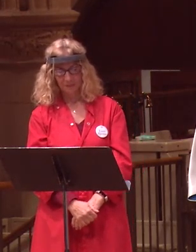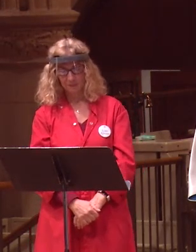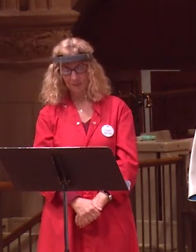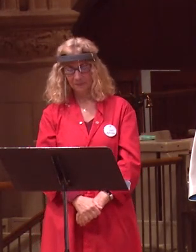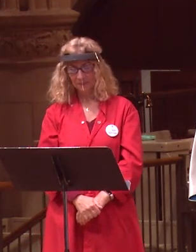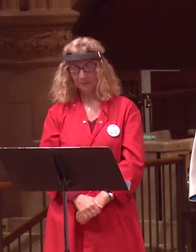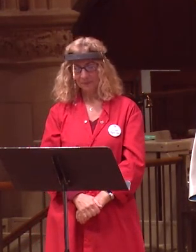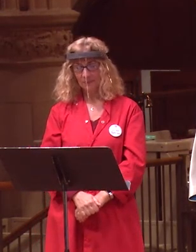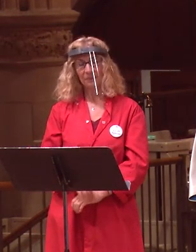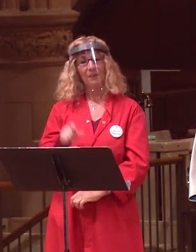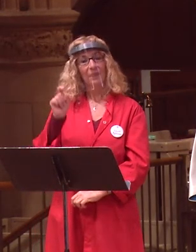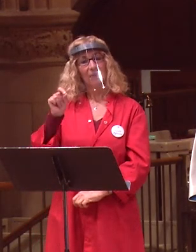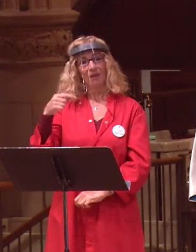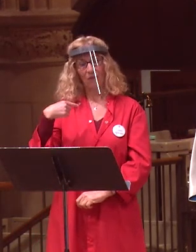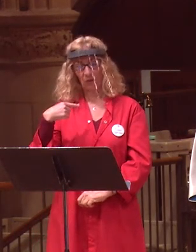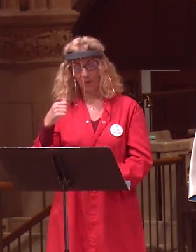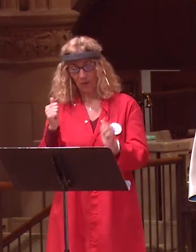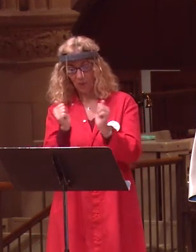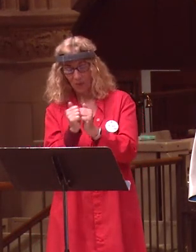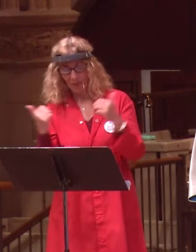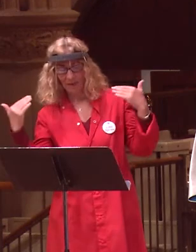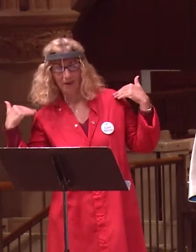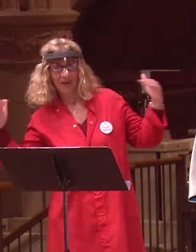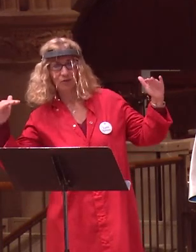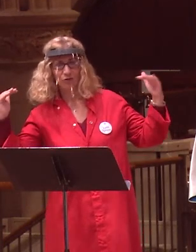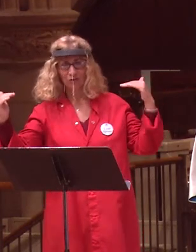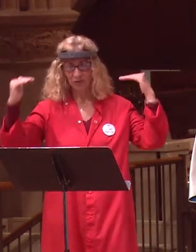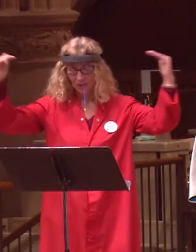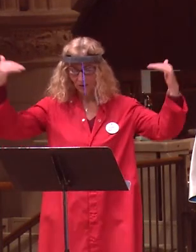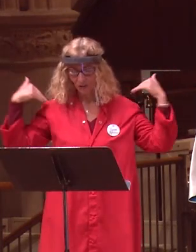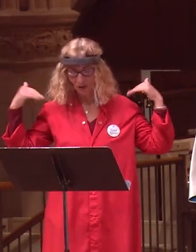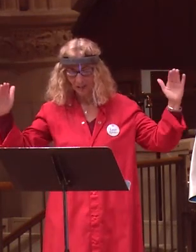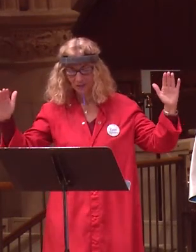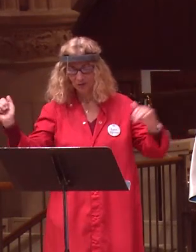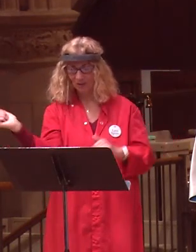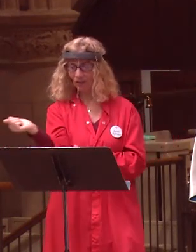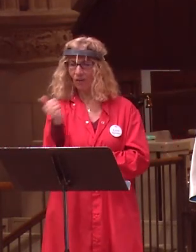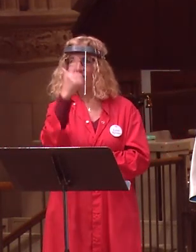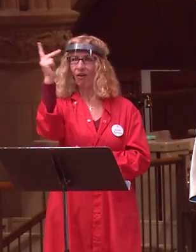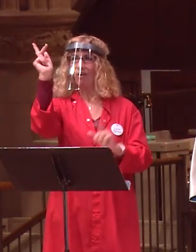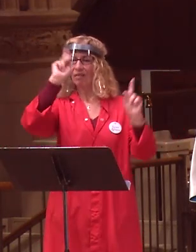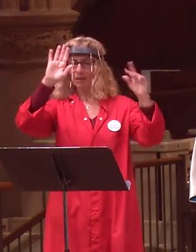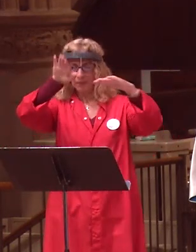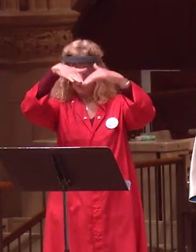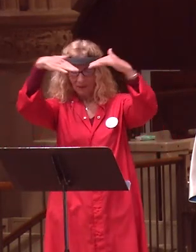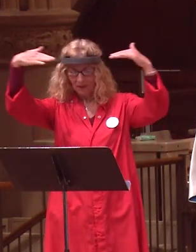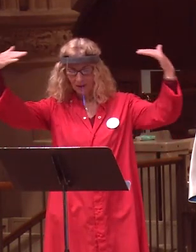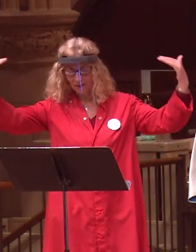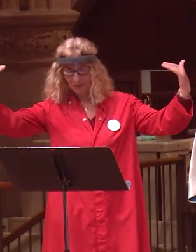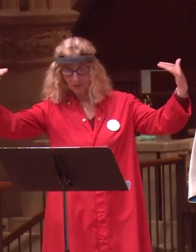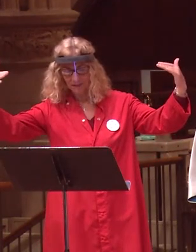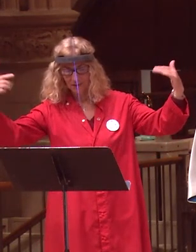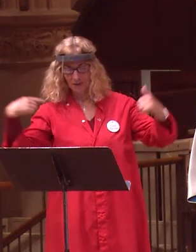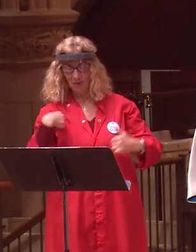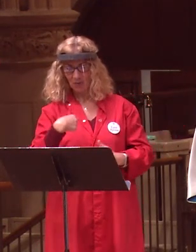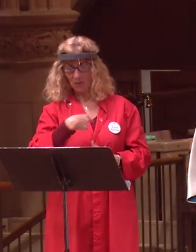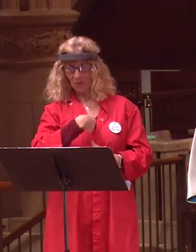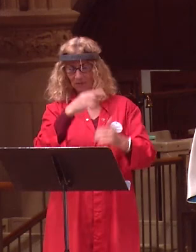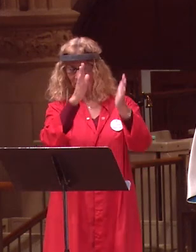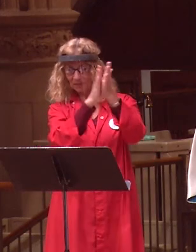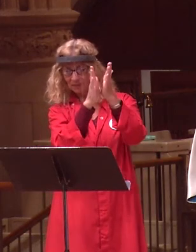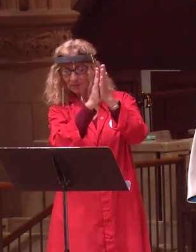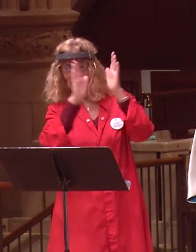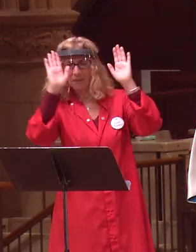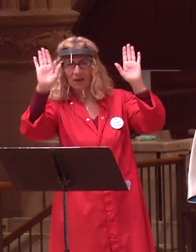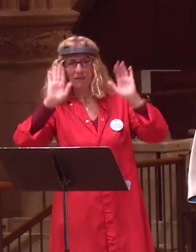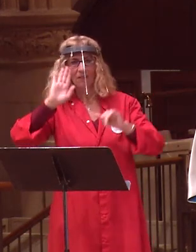Por tanto, con ángeles y arcángeles y con toda la multitud del cielo, alabamos